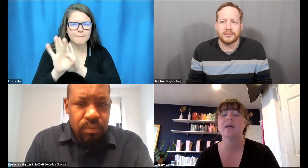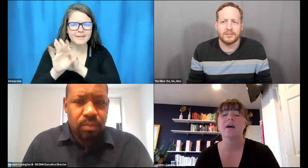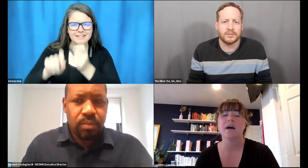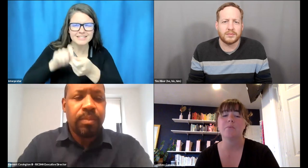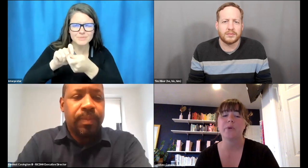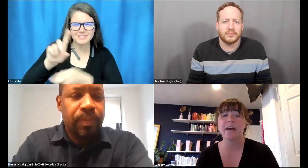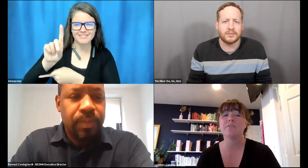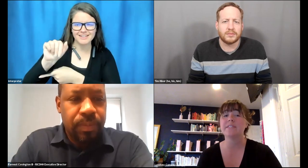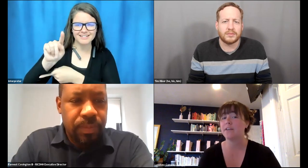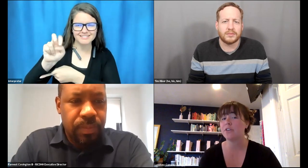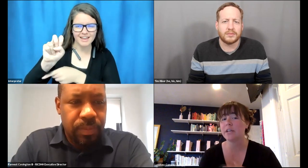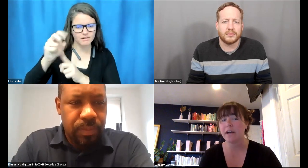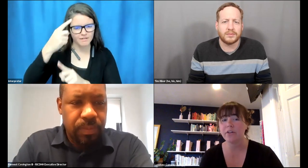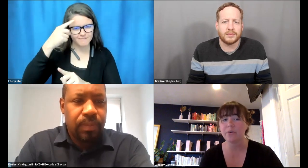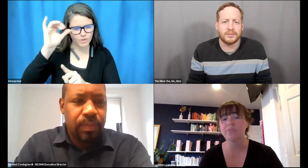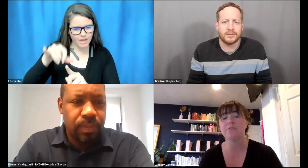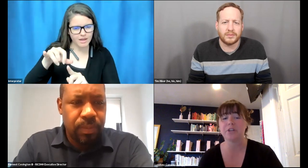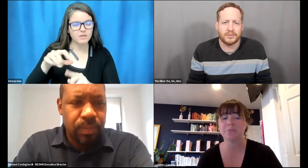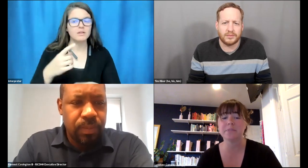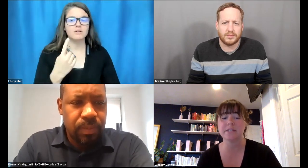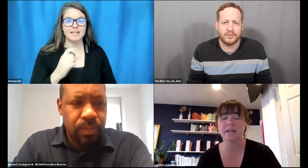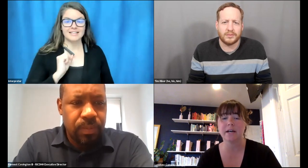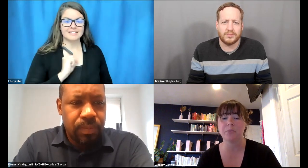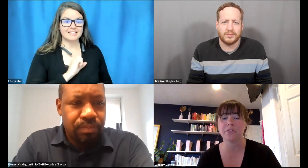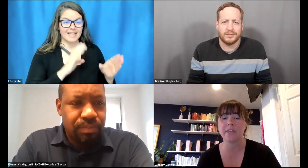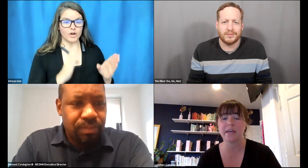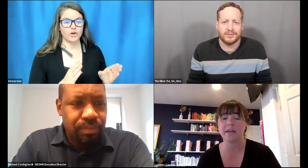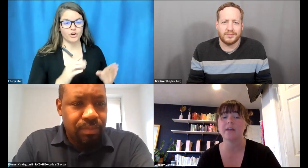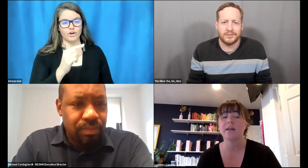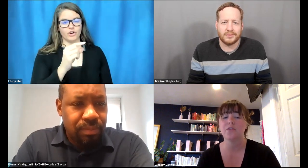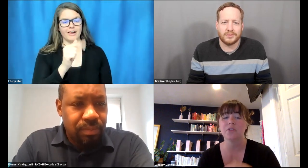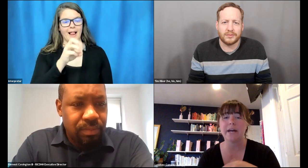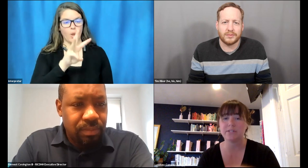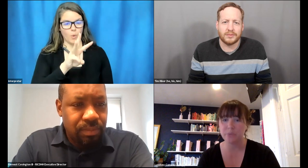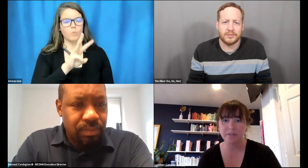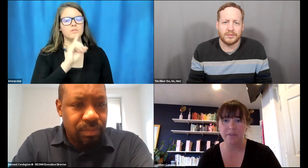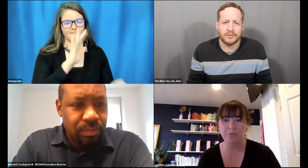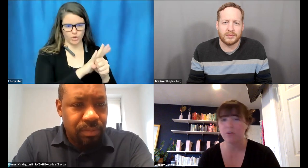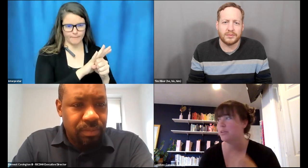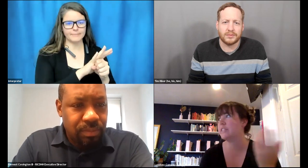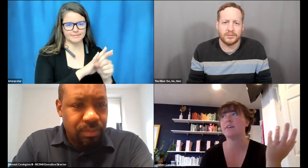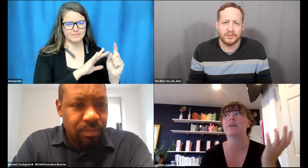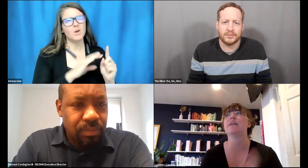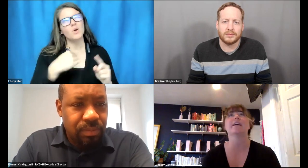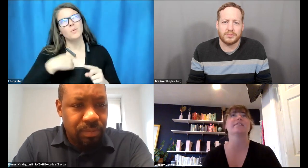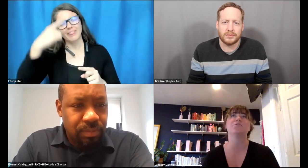Week. We have Senator Gallo confirmed. We're thinking the last week of April, which is already next